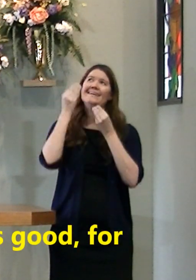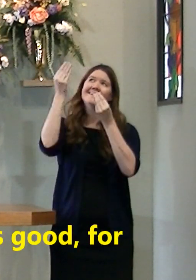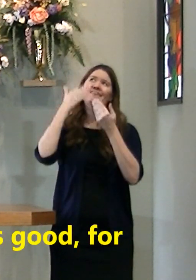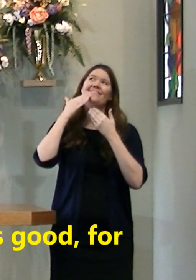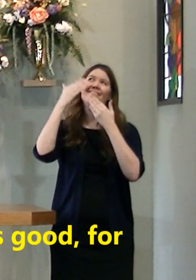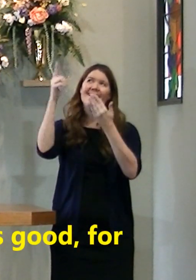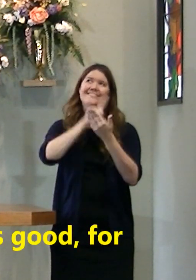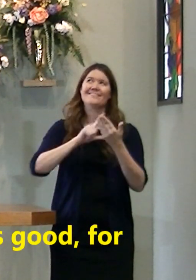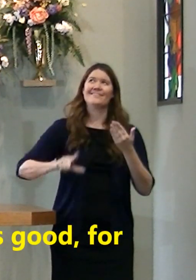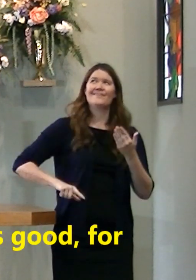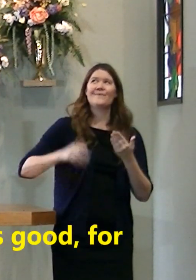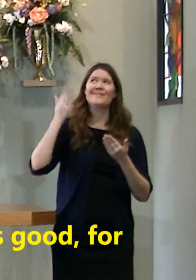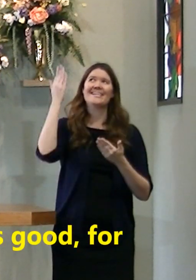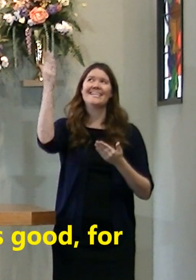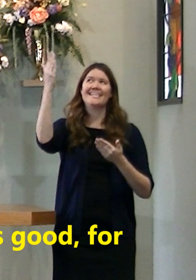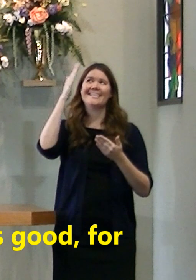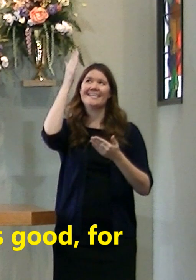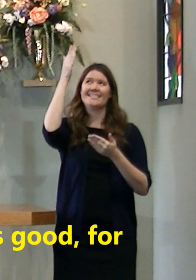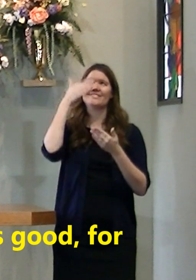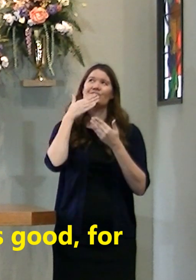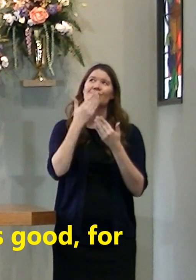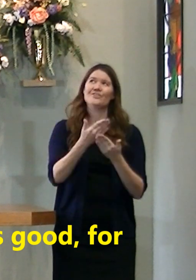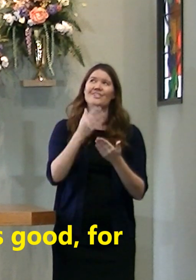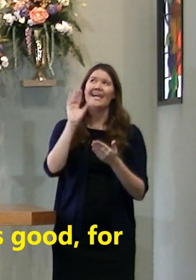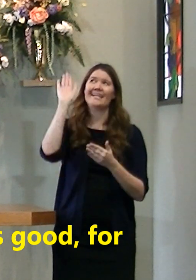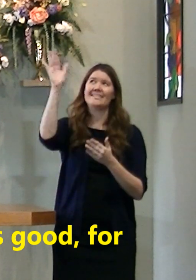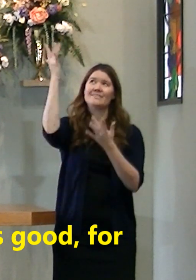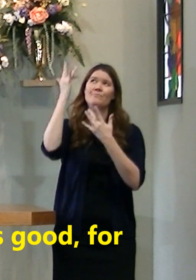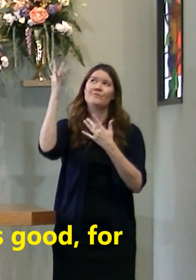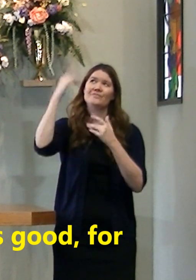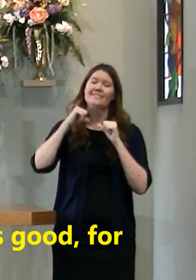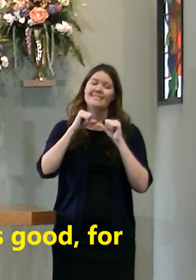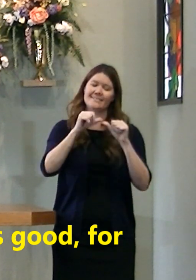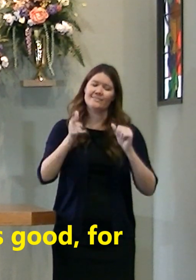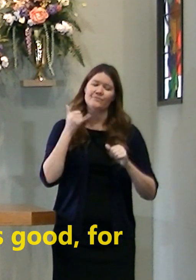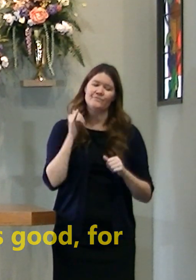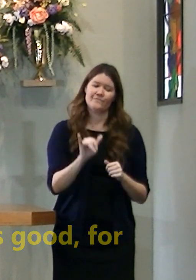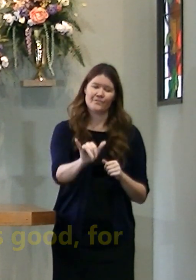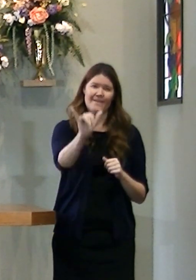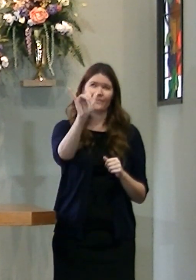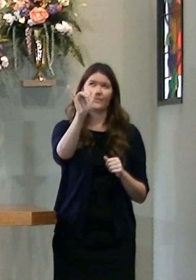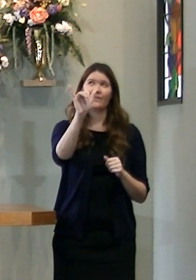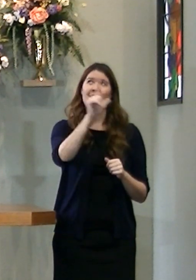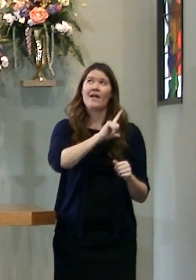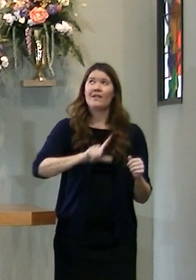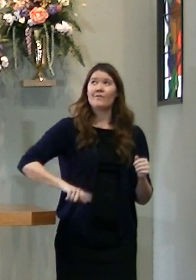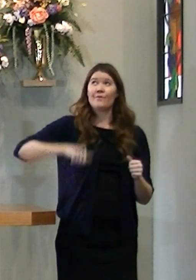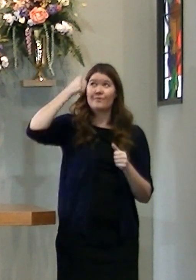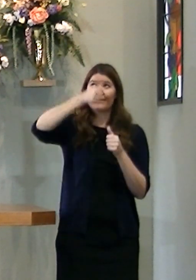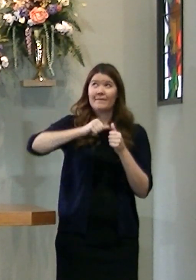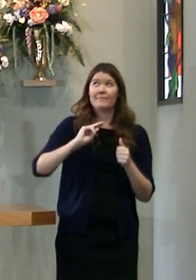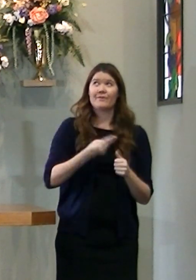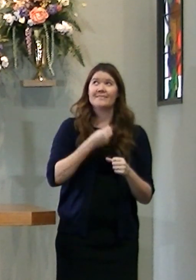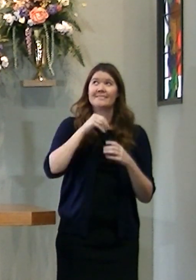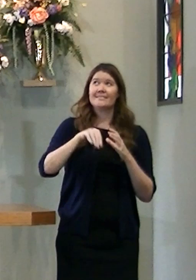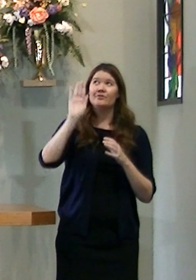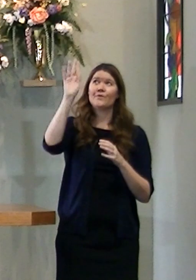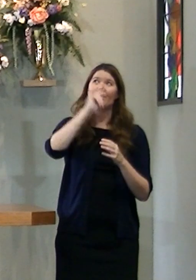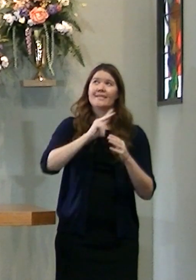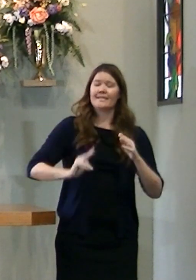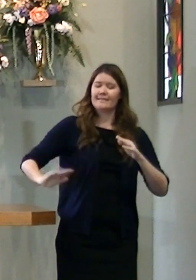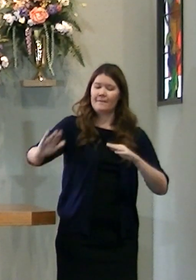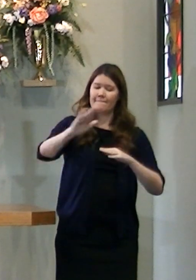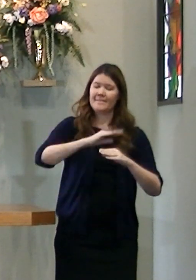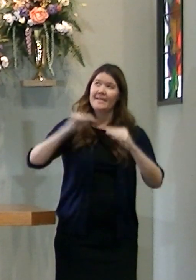he is good, for his mercy endures forever. Lord, remember us in your kingdom and teach us